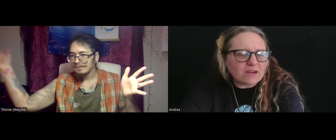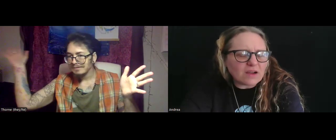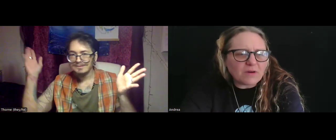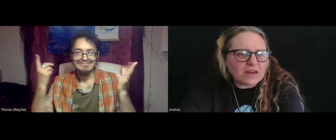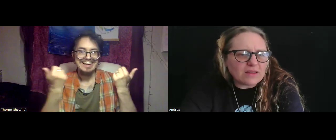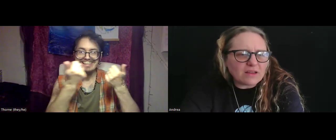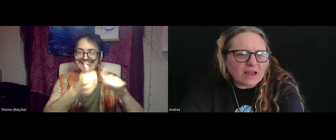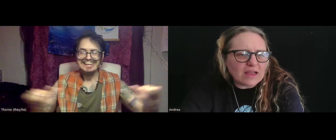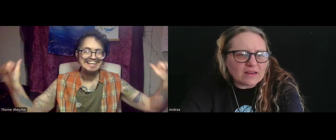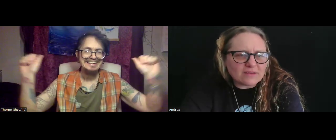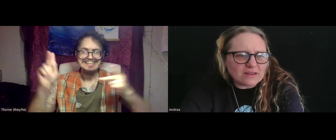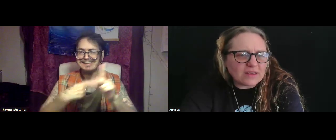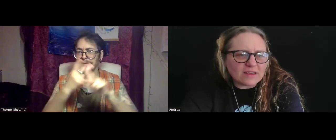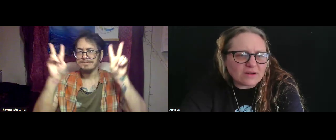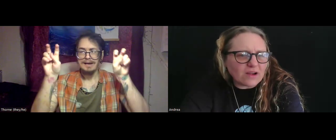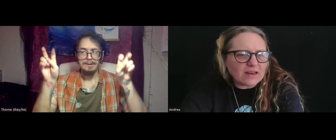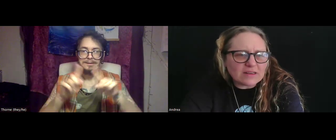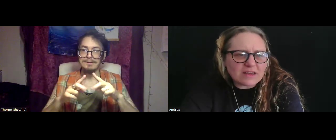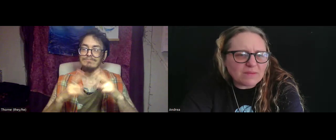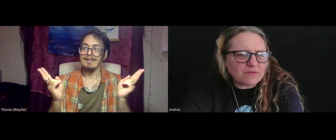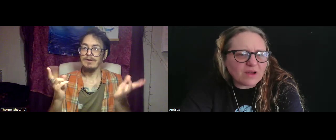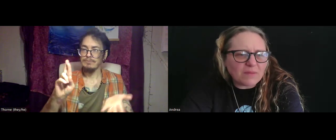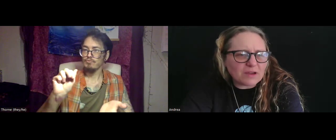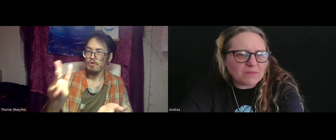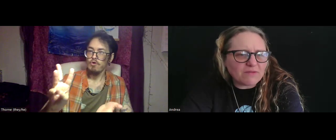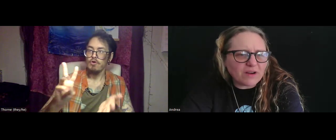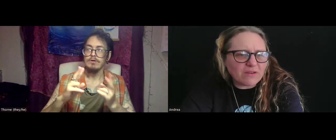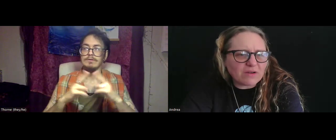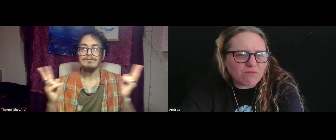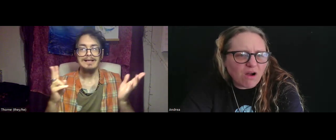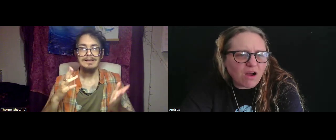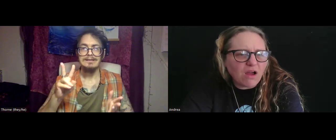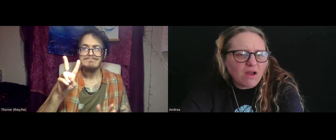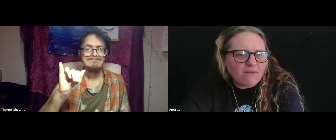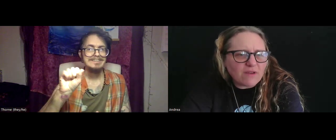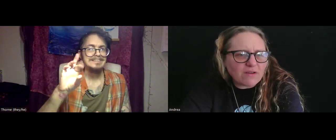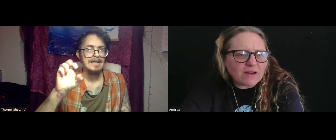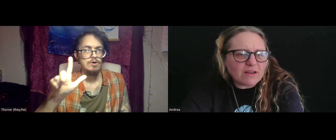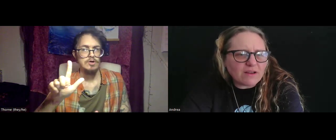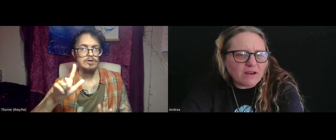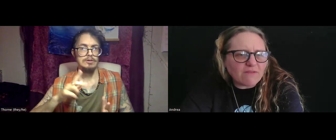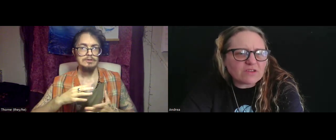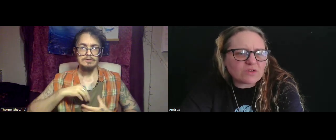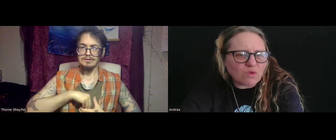talk about anything A to Z, any type of topic, but very raw, very